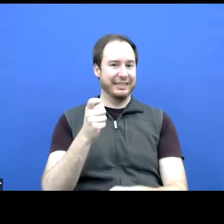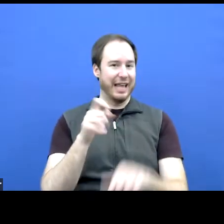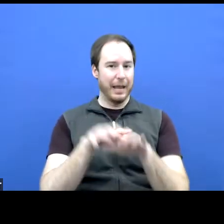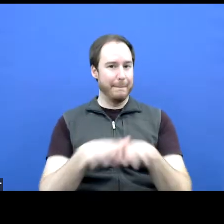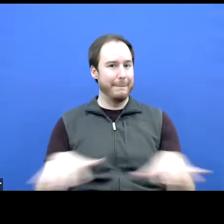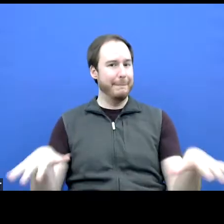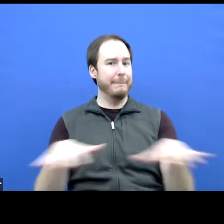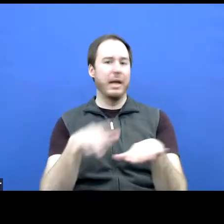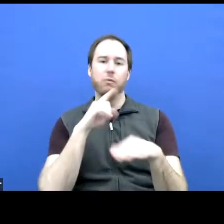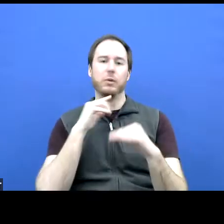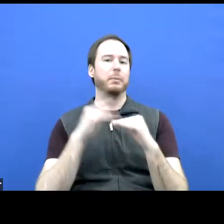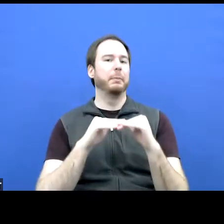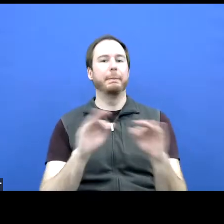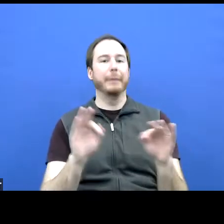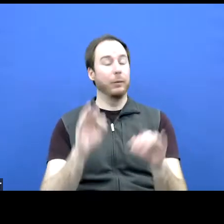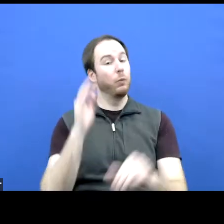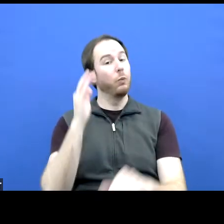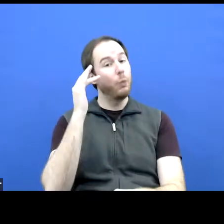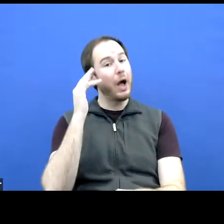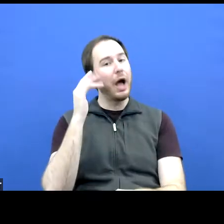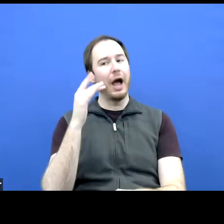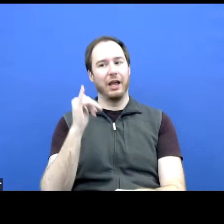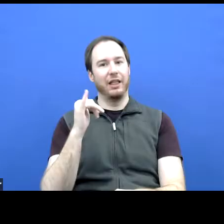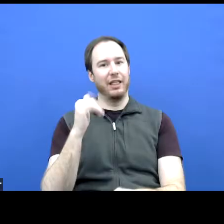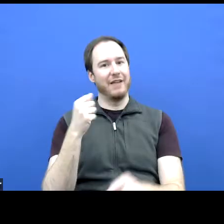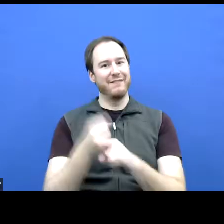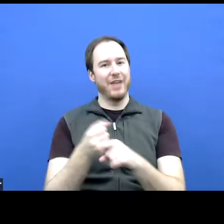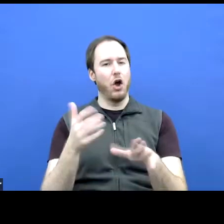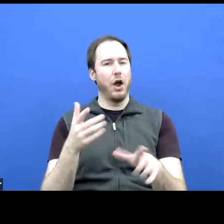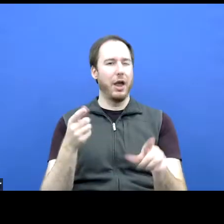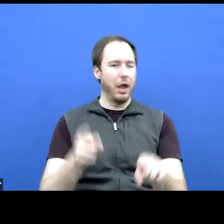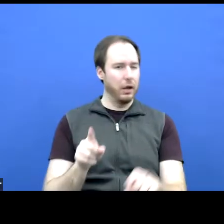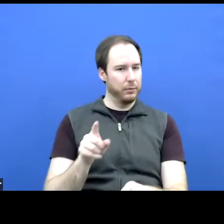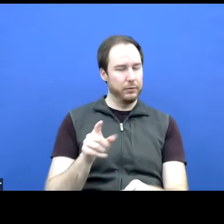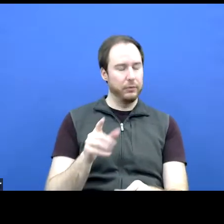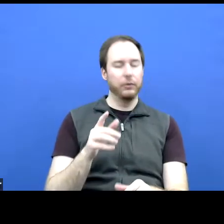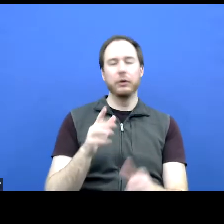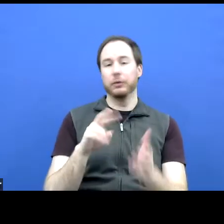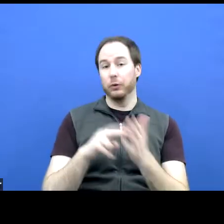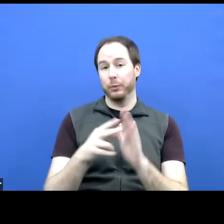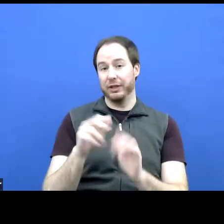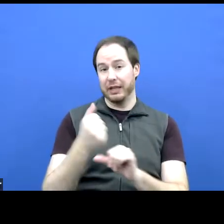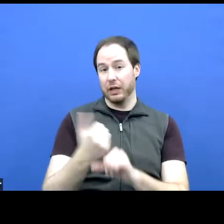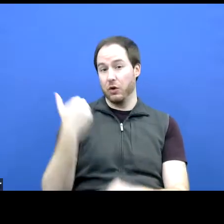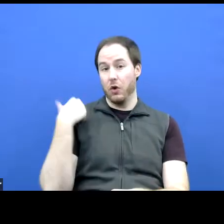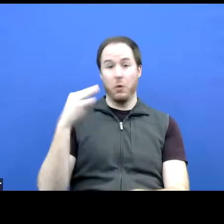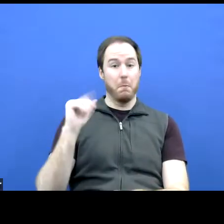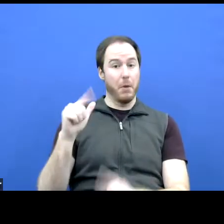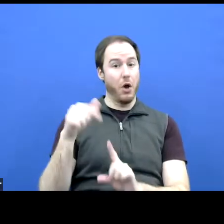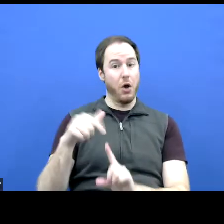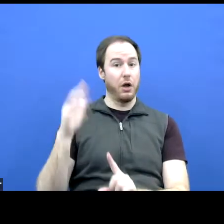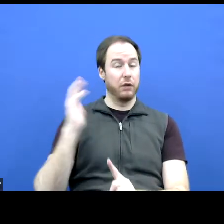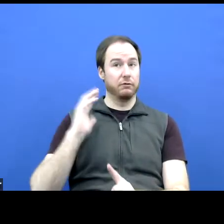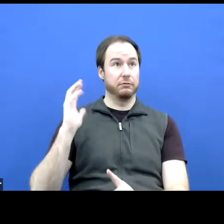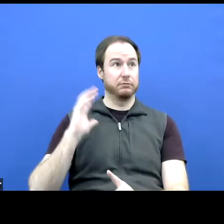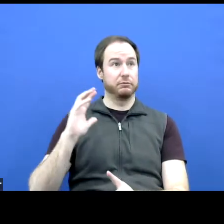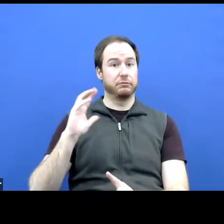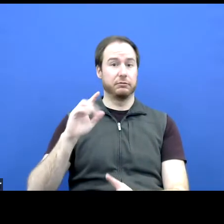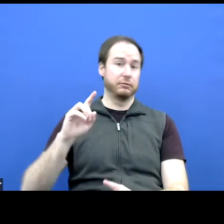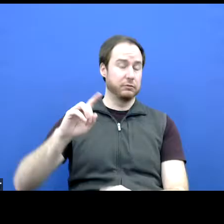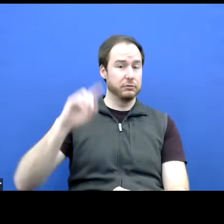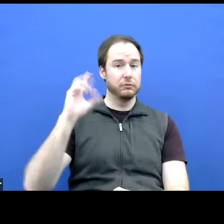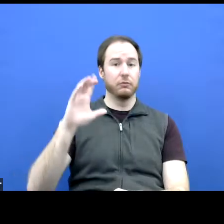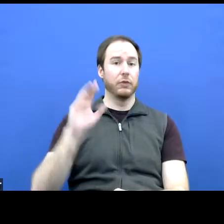The reason is the effect has already happened. And what I mean by that, if you go back a decade or two, the mall was probably over